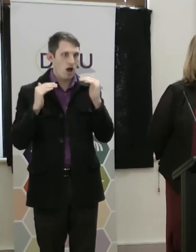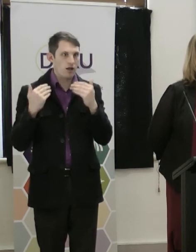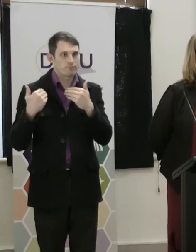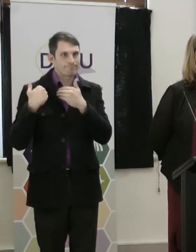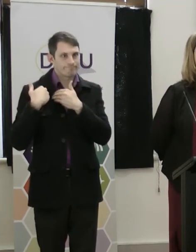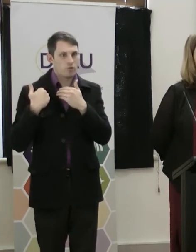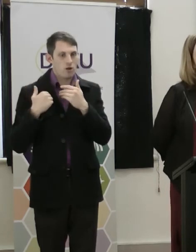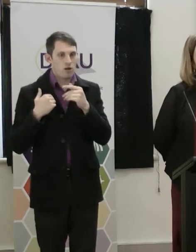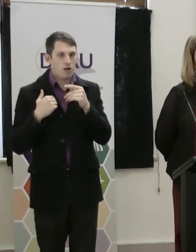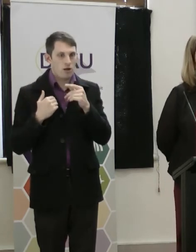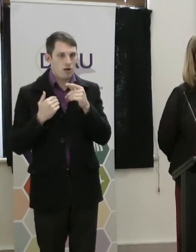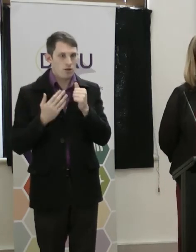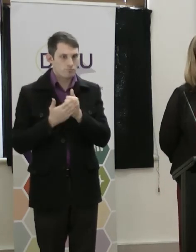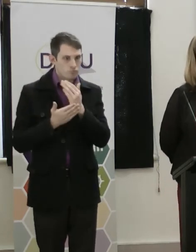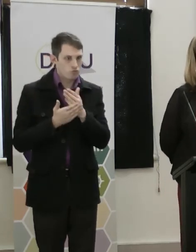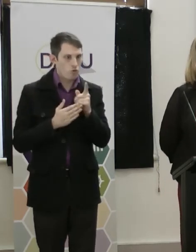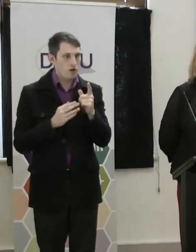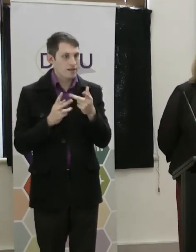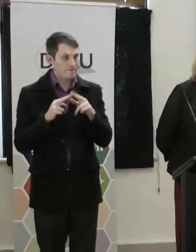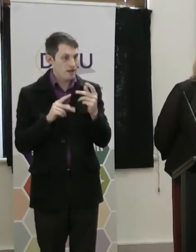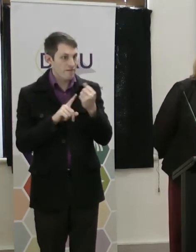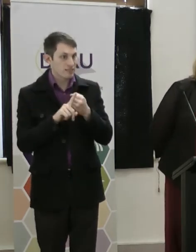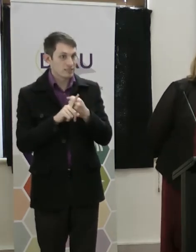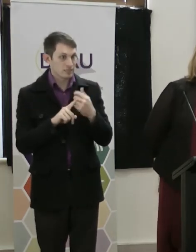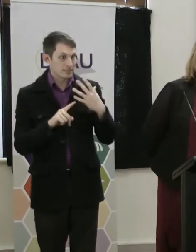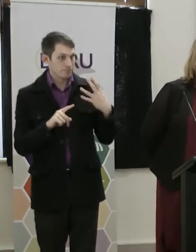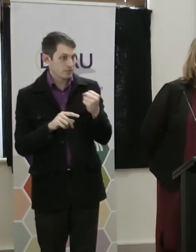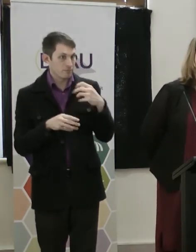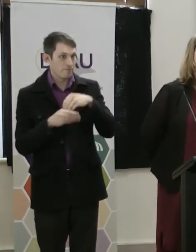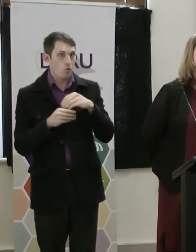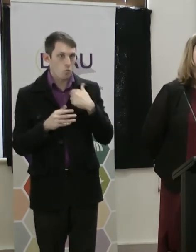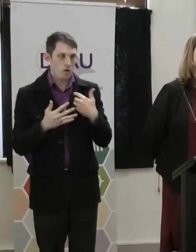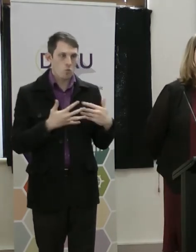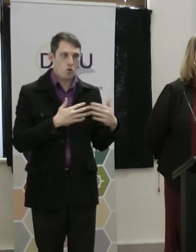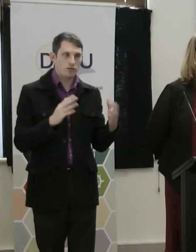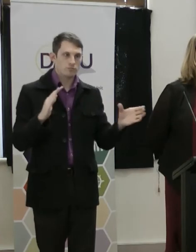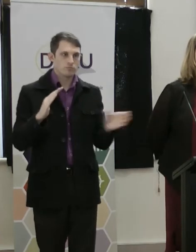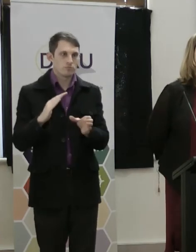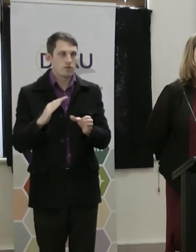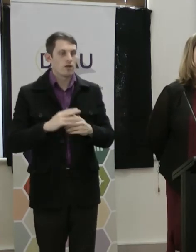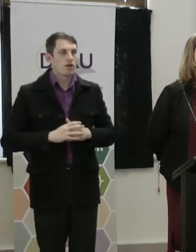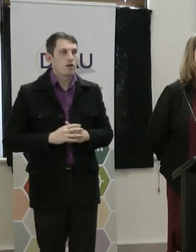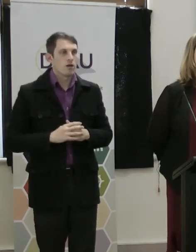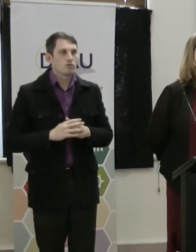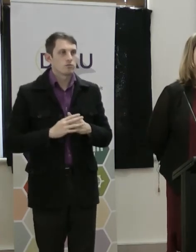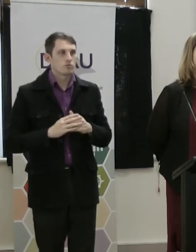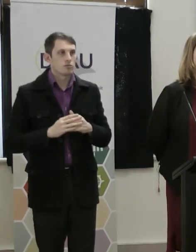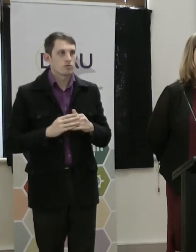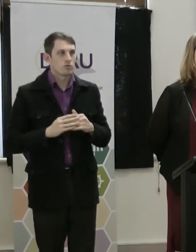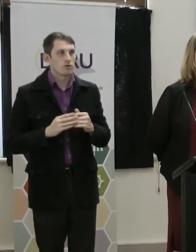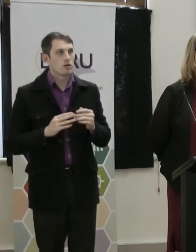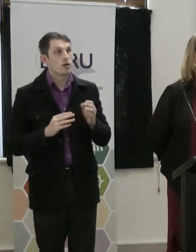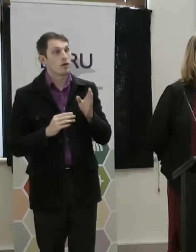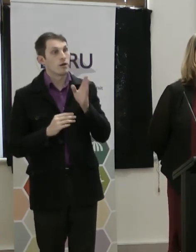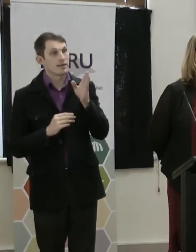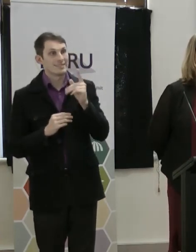advocates are involved or need to be involved, that we get advocates involved. So we are working, and we would work with an... It's not going to